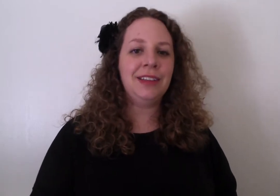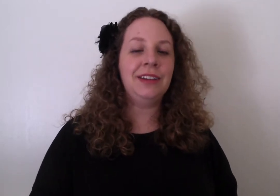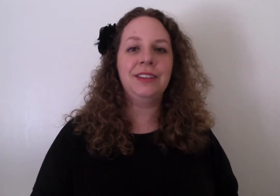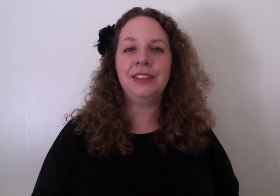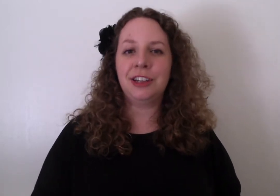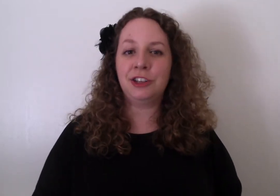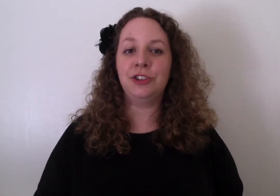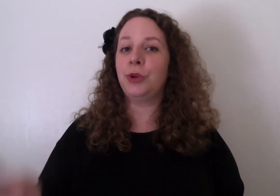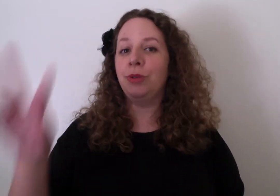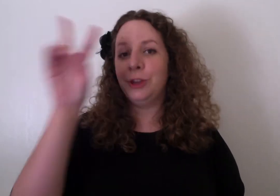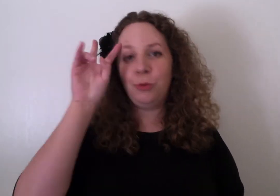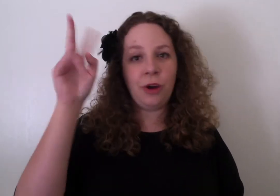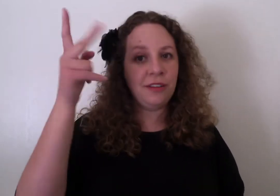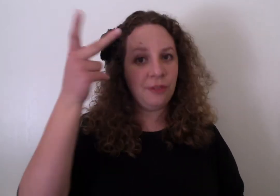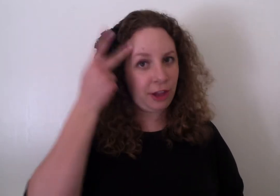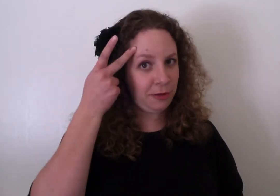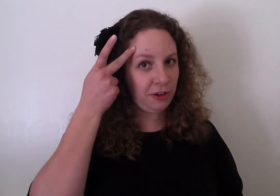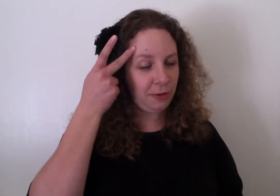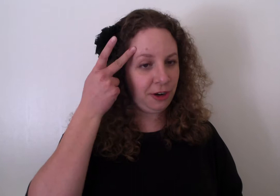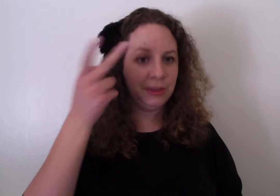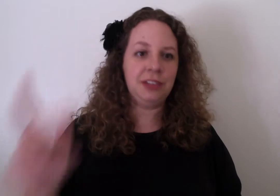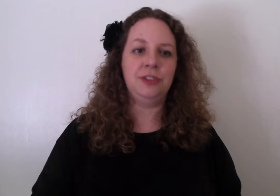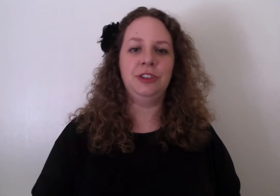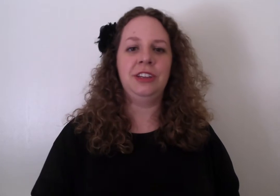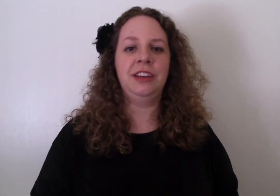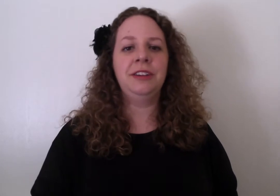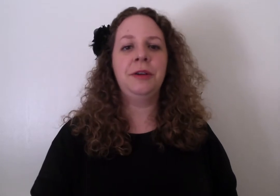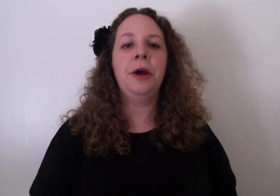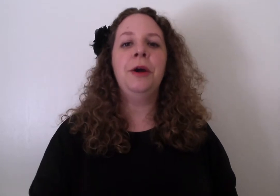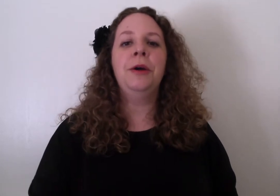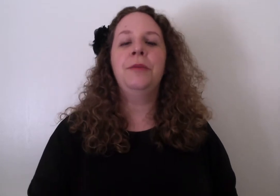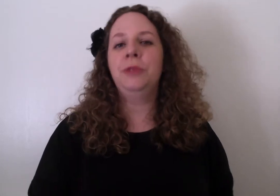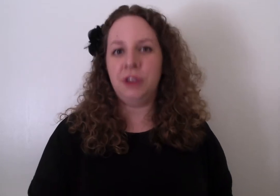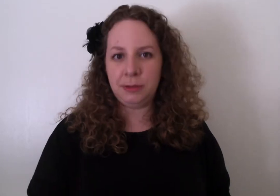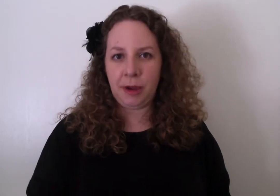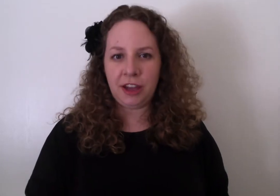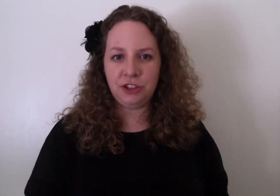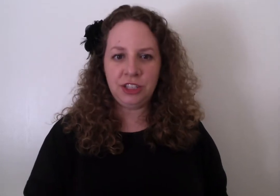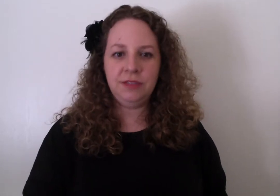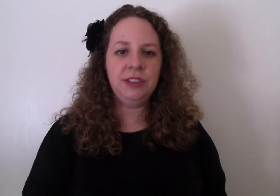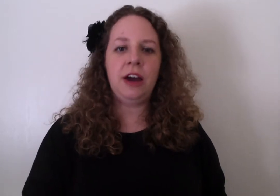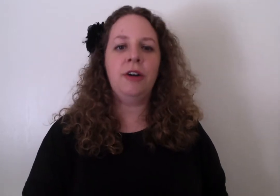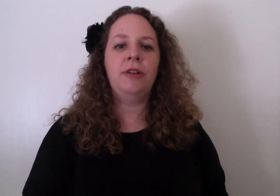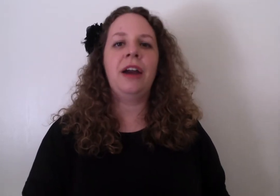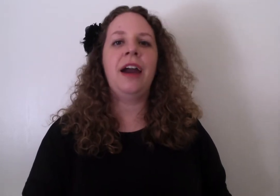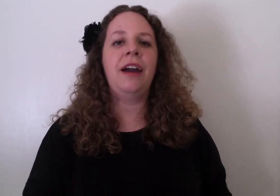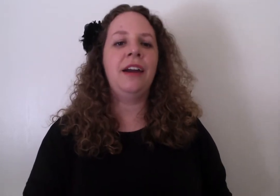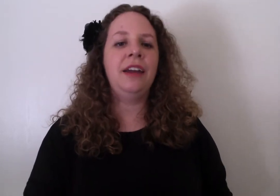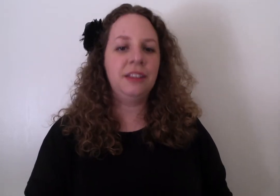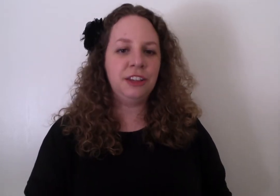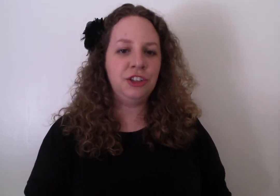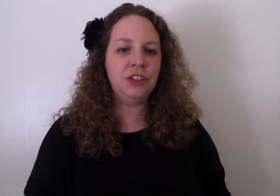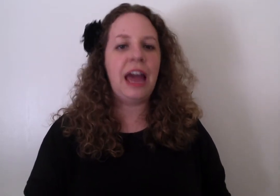in this section, there's only one vocabulary word, misunderstand. We talked about adjectives, how English